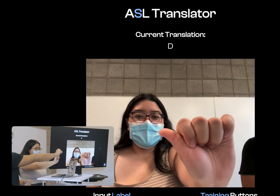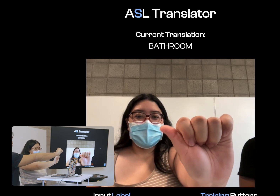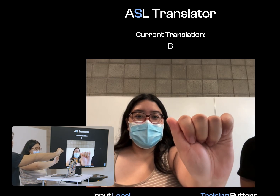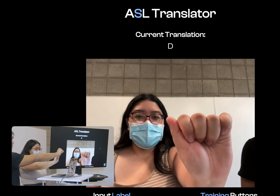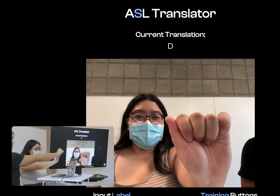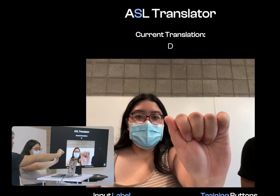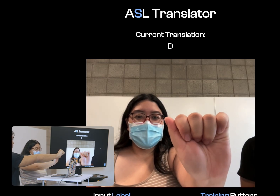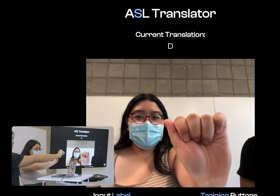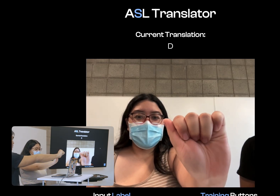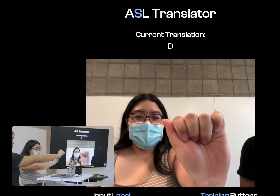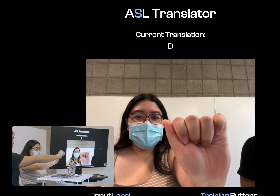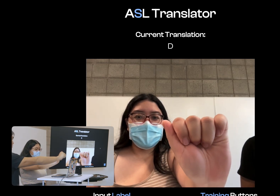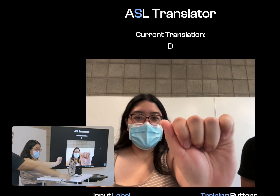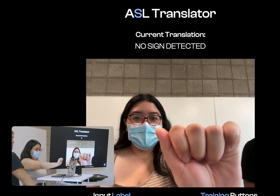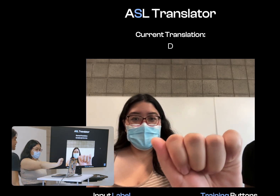shape.